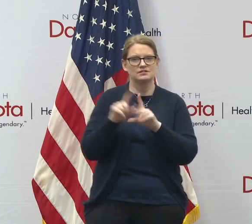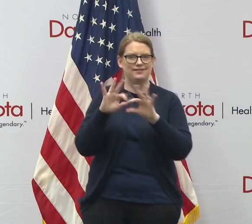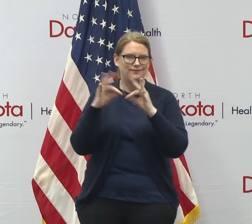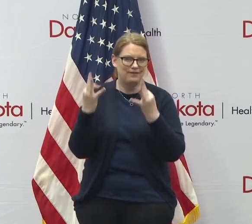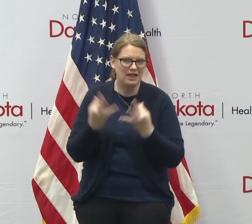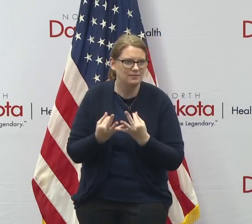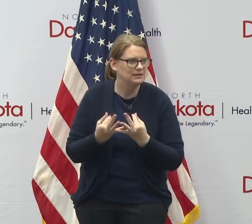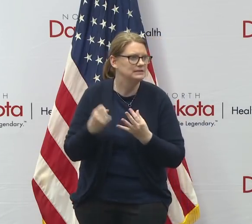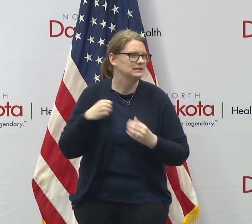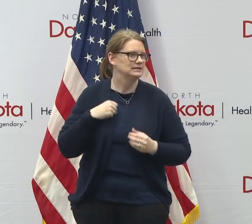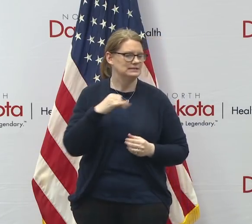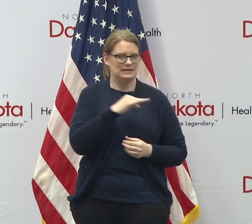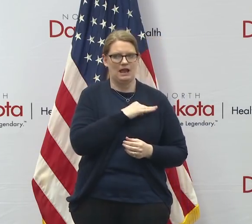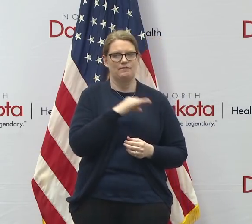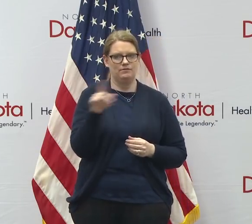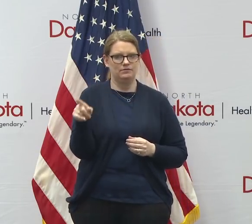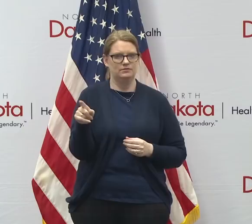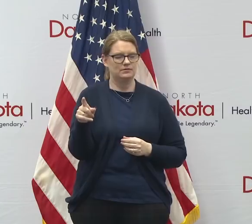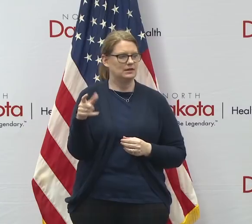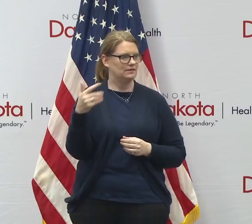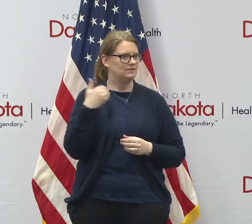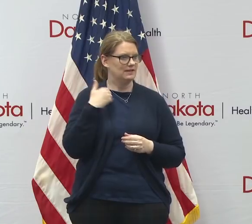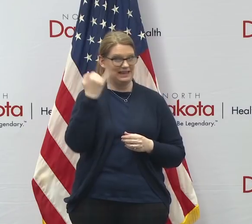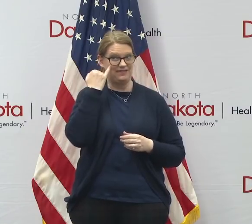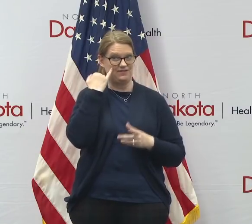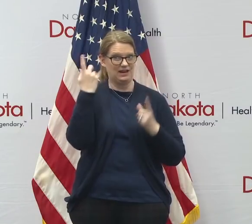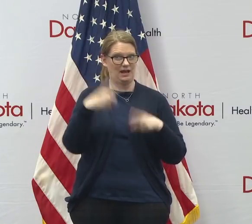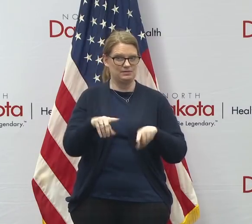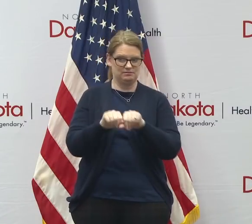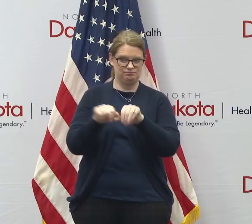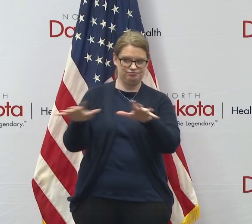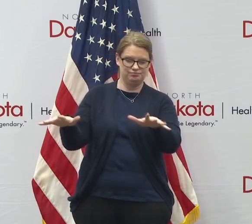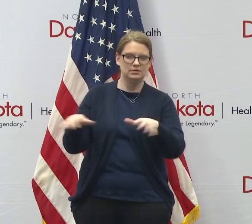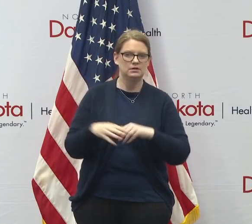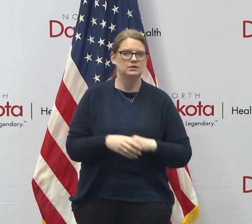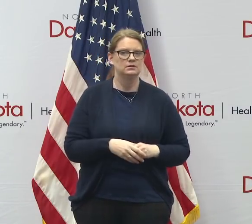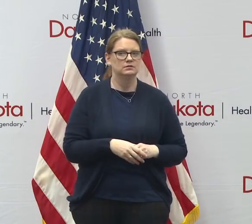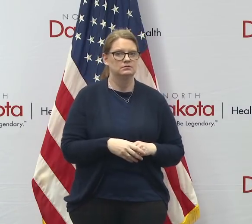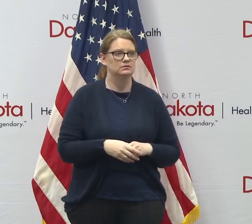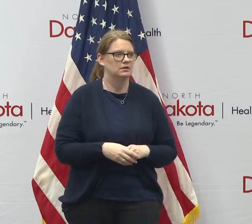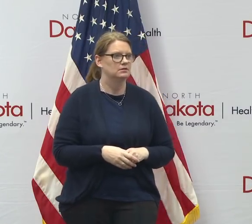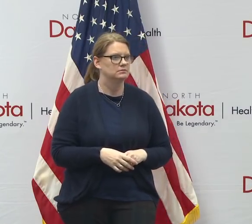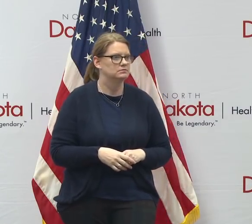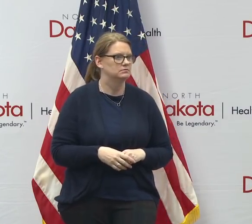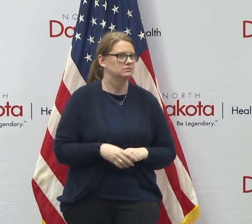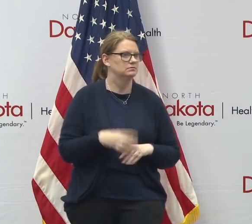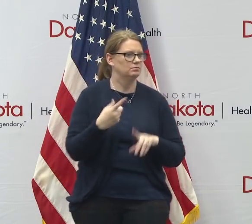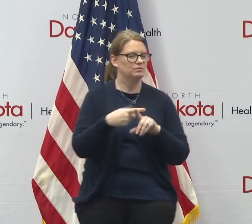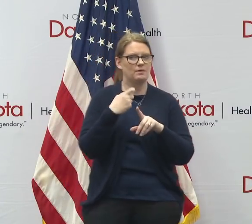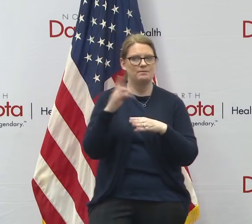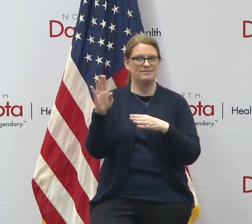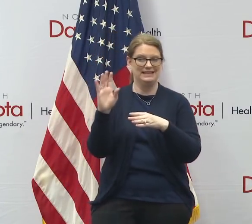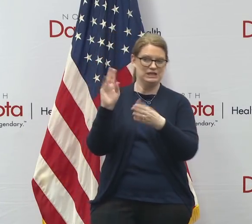families and their staff if they had an outbreak. So that's where we'll all first hear about it, is from the